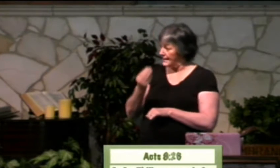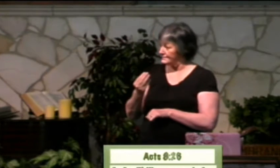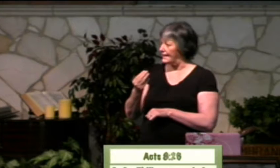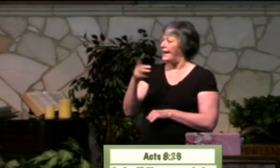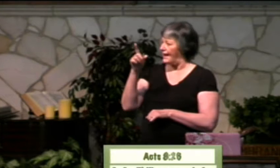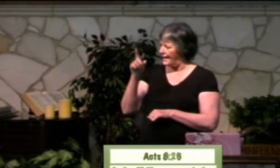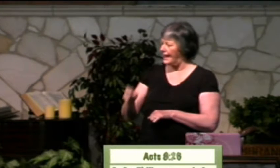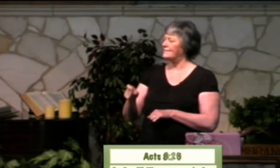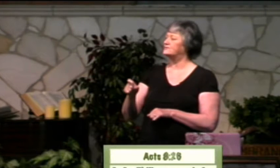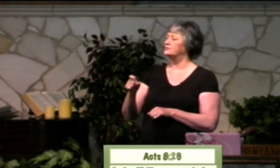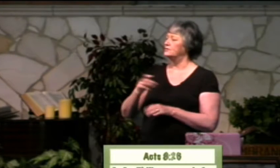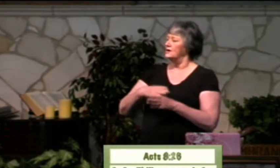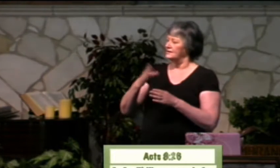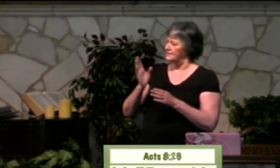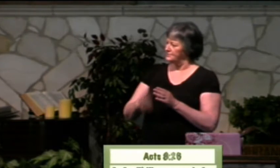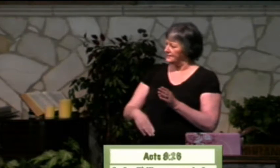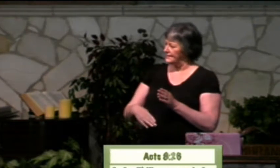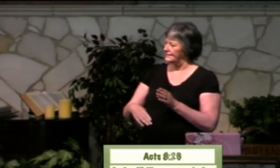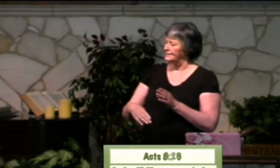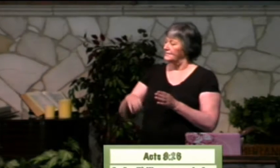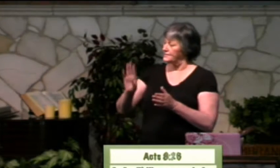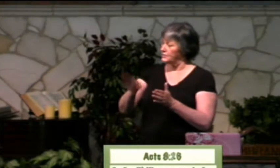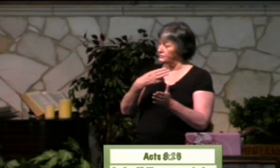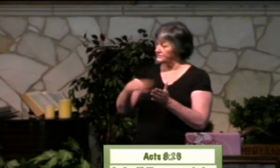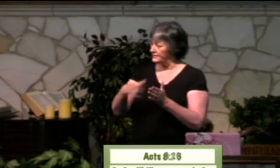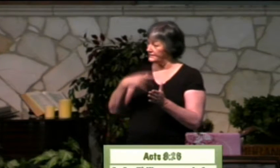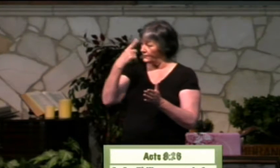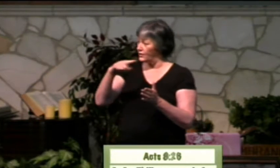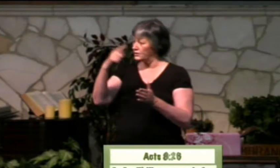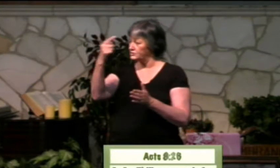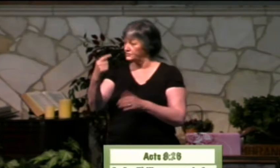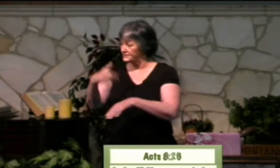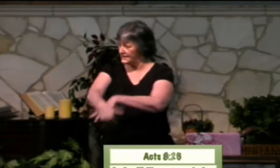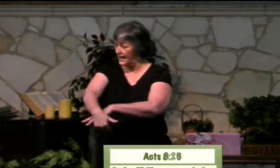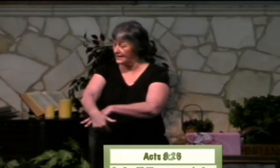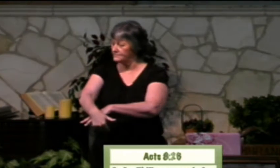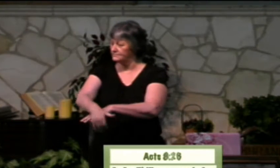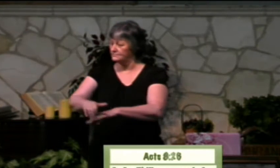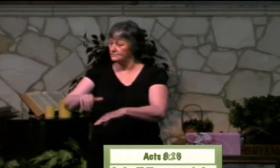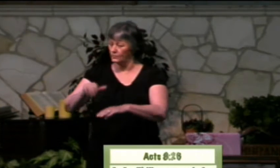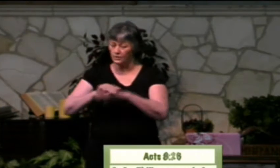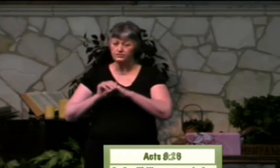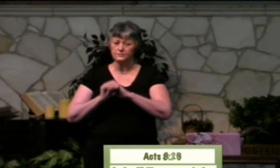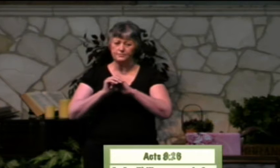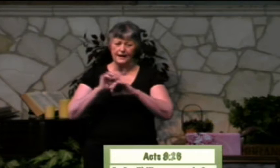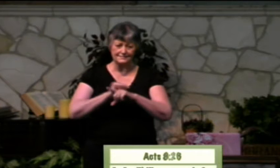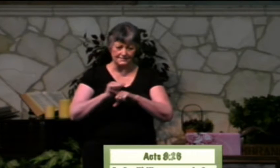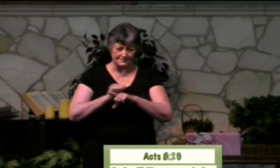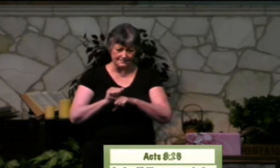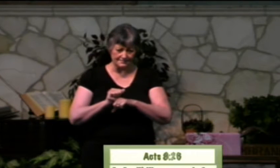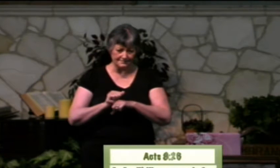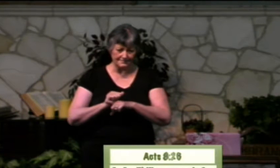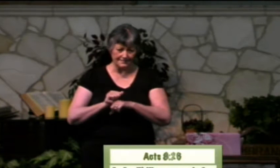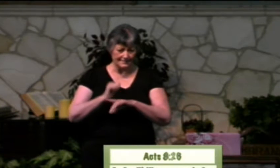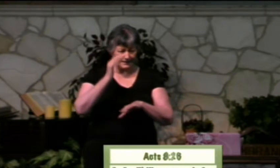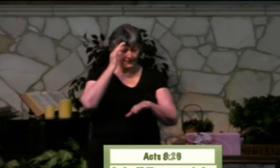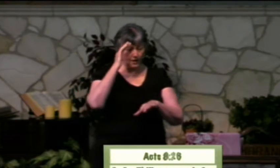Monday I have to complete the music for Tuesday night worship practice. I know